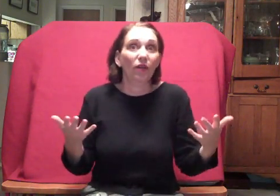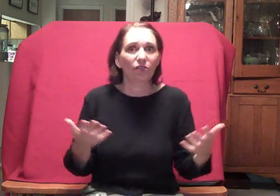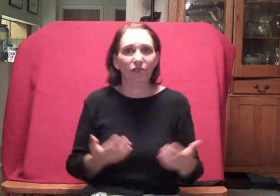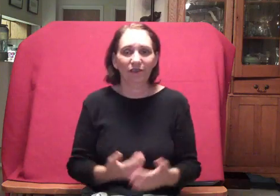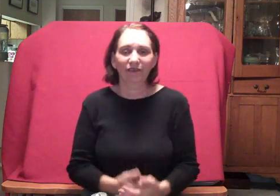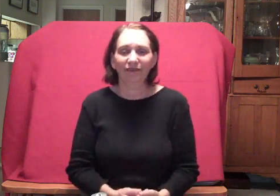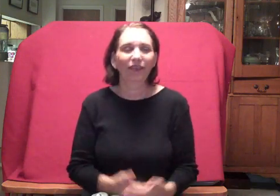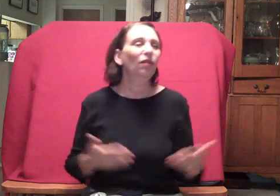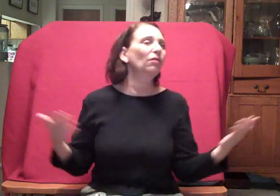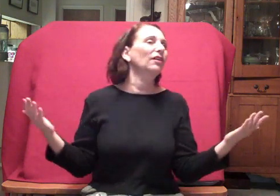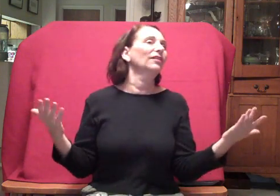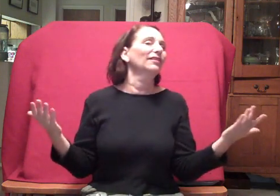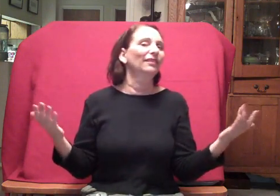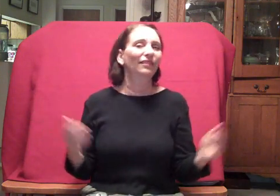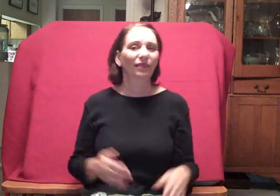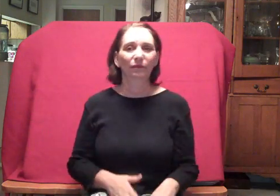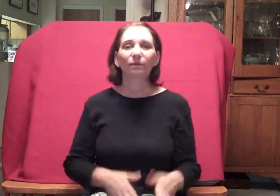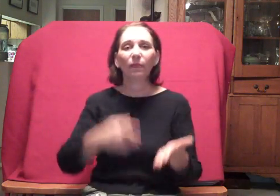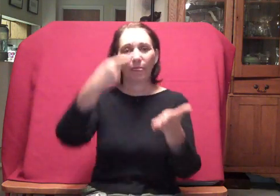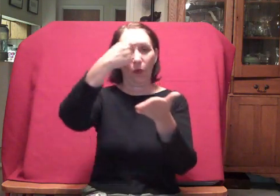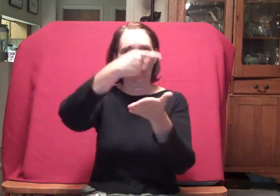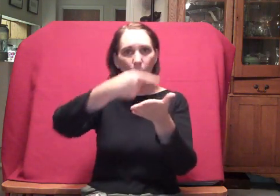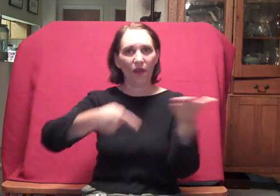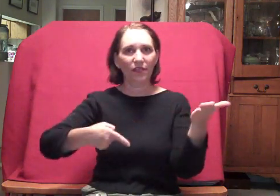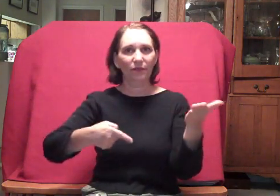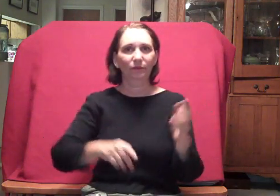question. What? What?